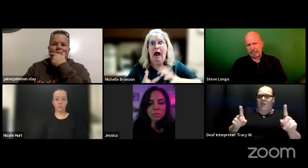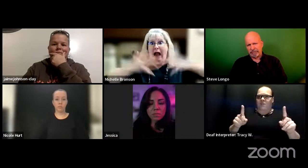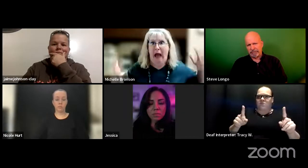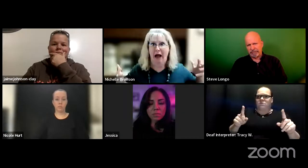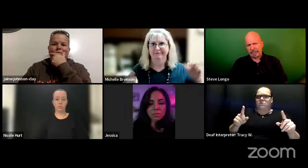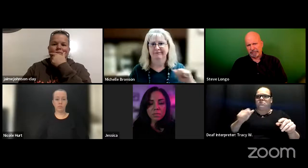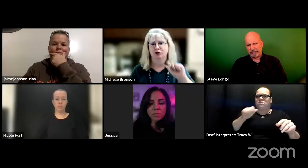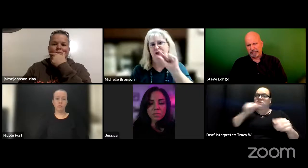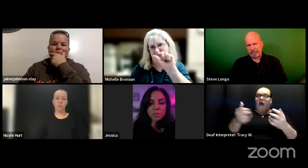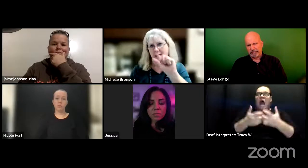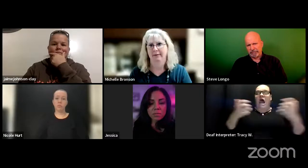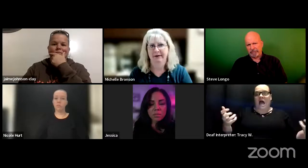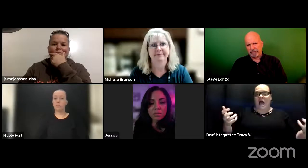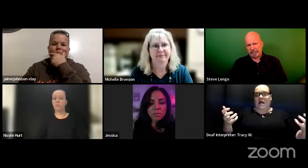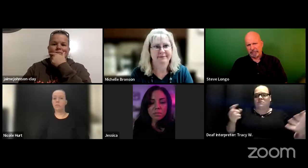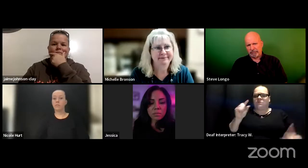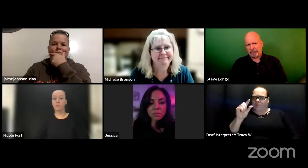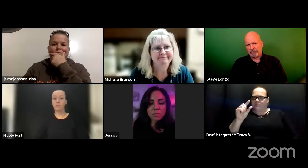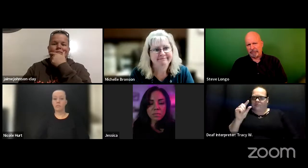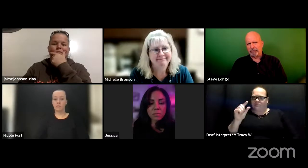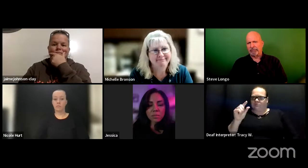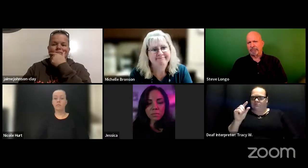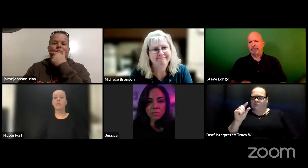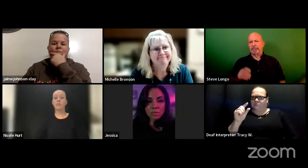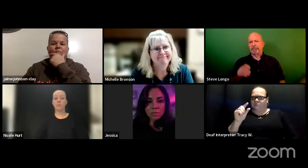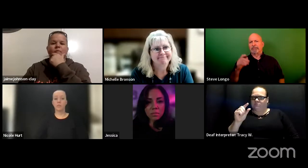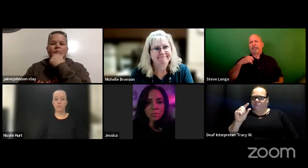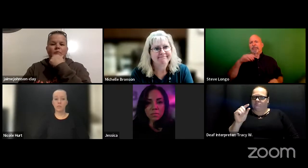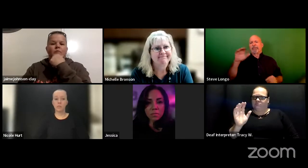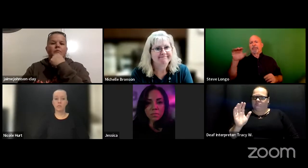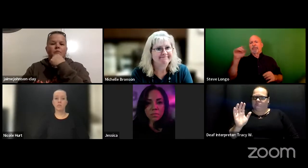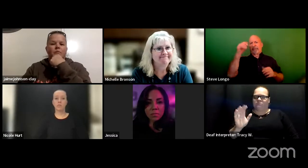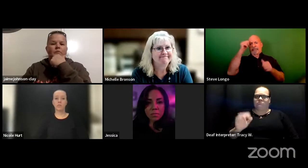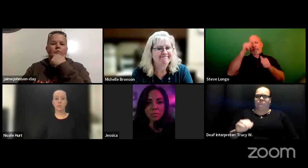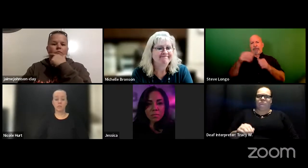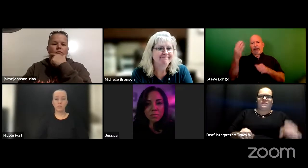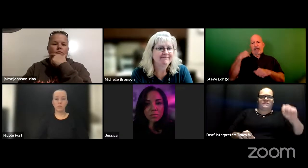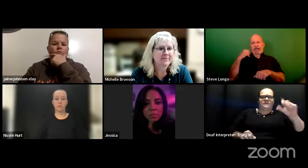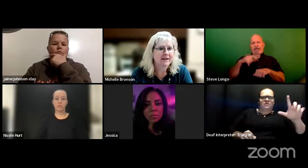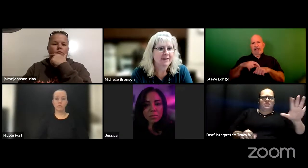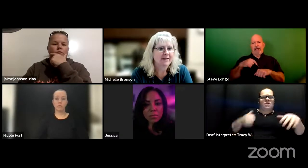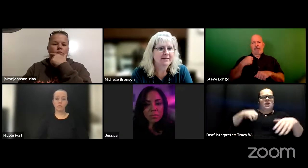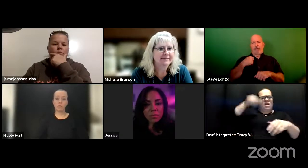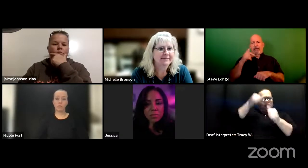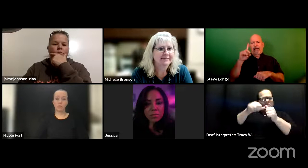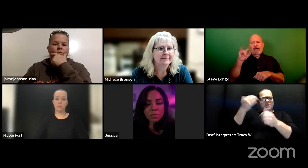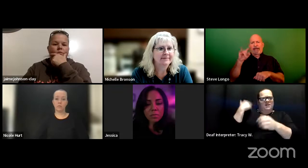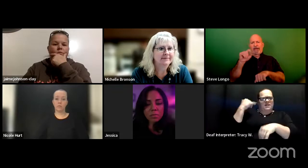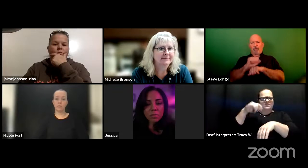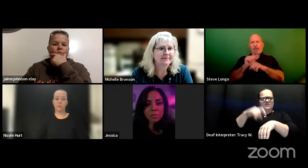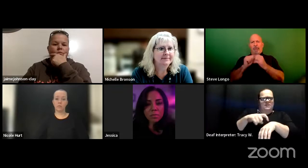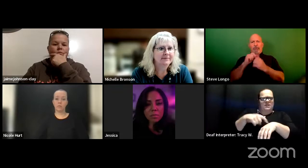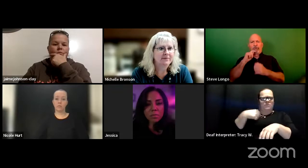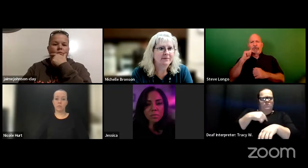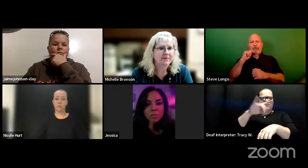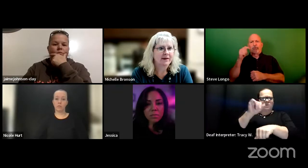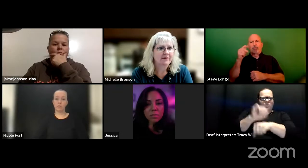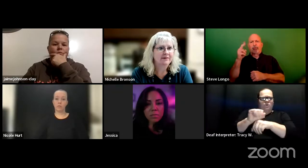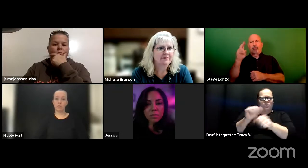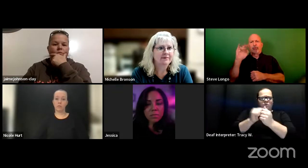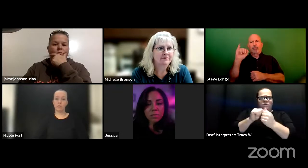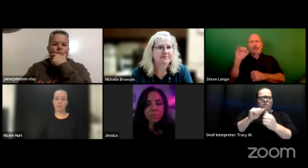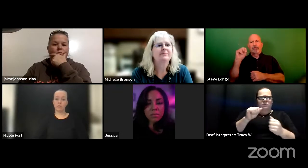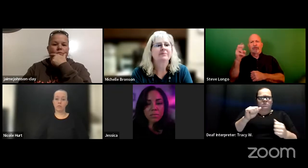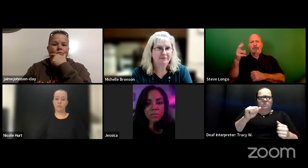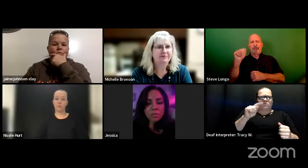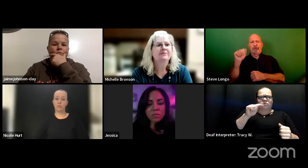ultimate goal is to raise money, but we know that it's not a big one for us, maybe a little bit. Back to Steve.